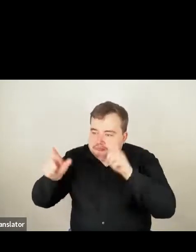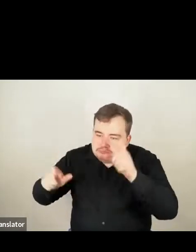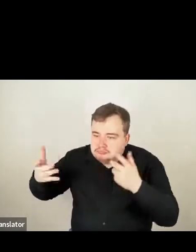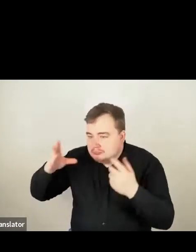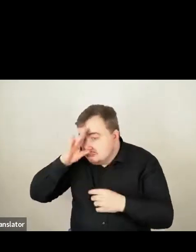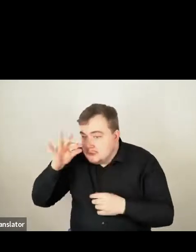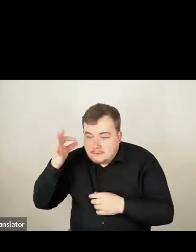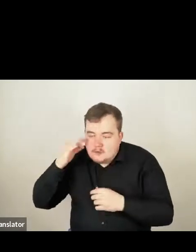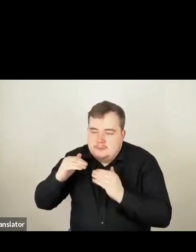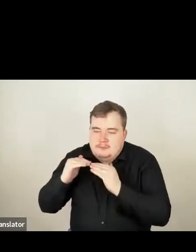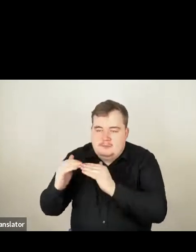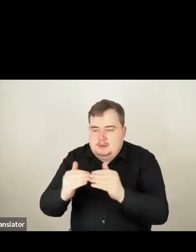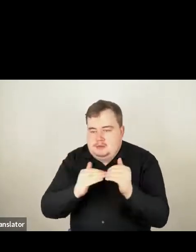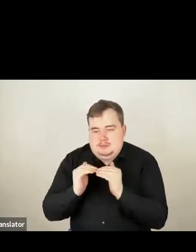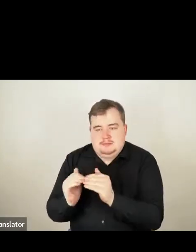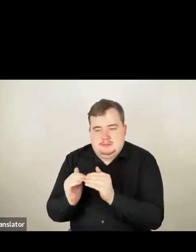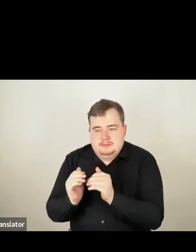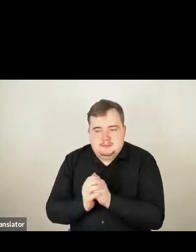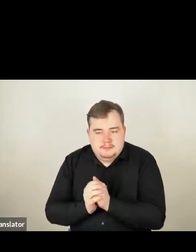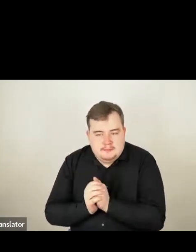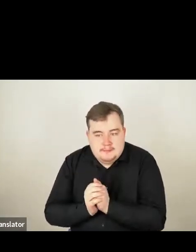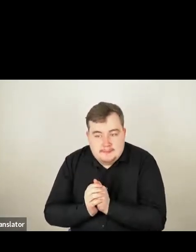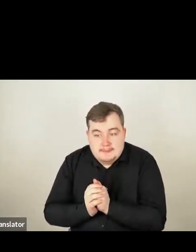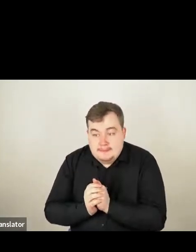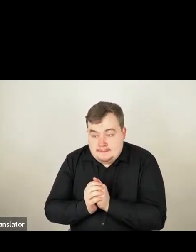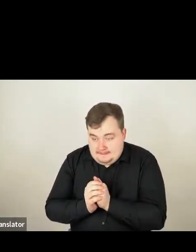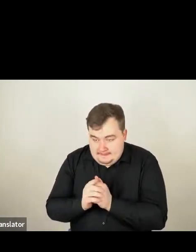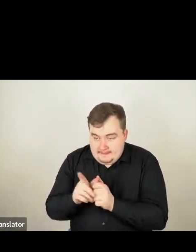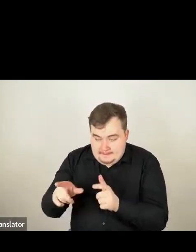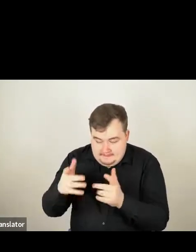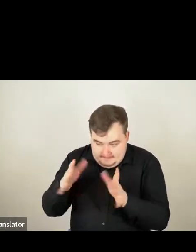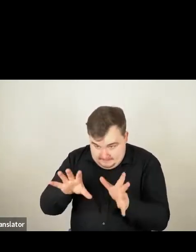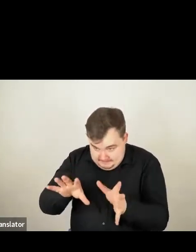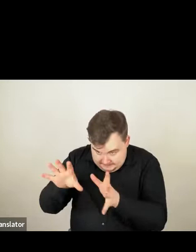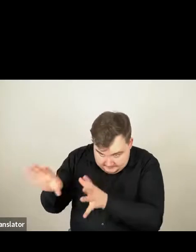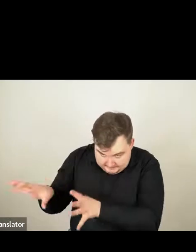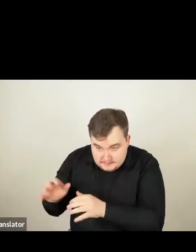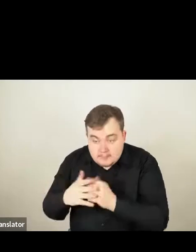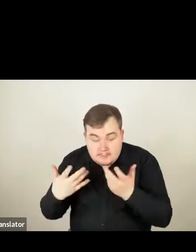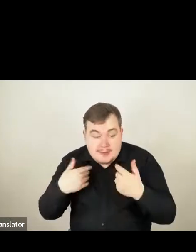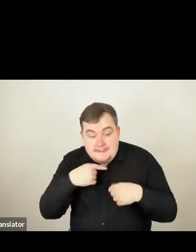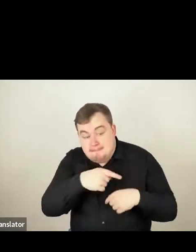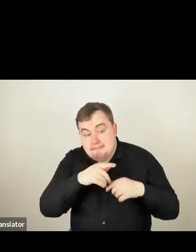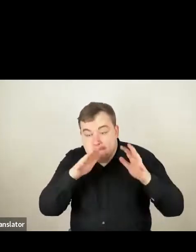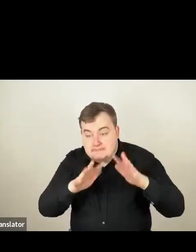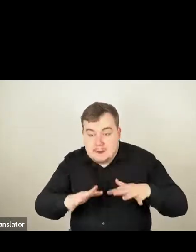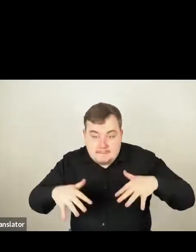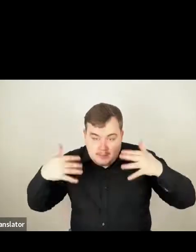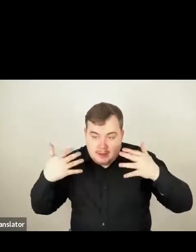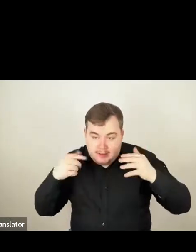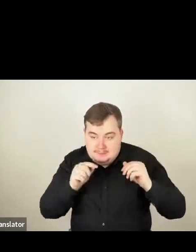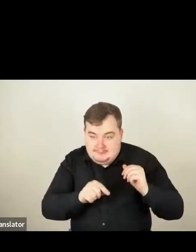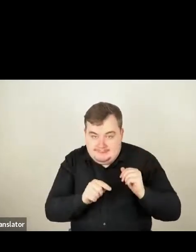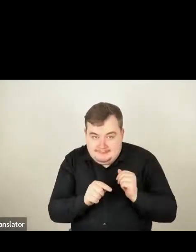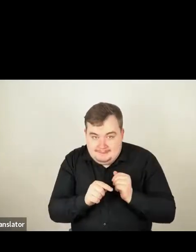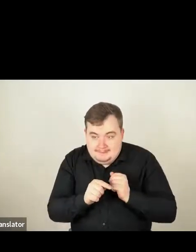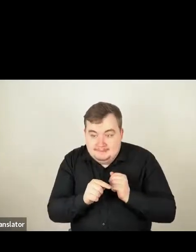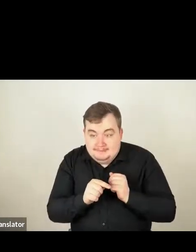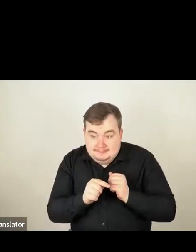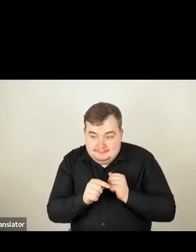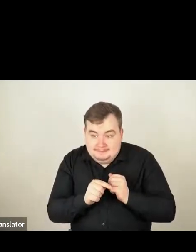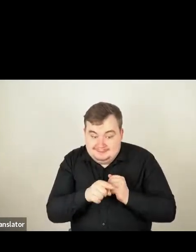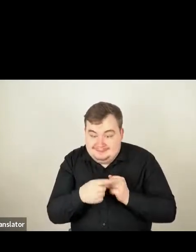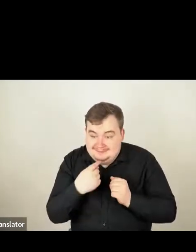solidarity with Ukraine and to invite all of the parliamentarians being part in the delegation in